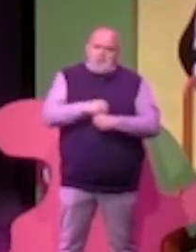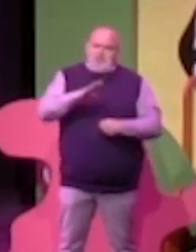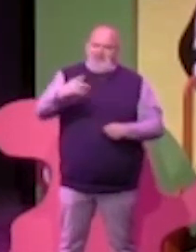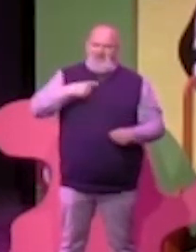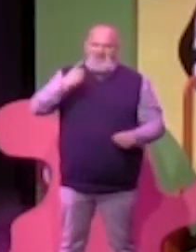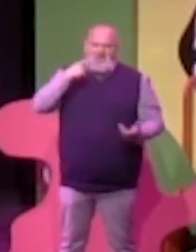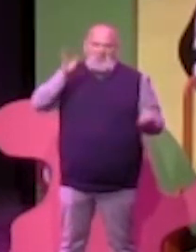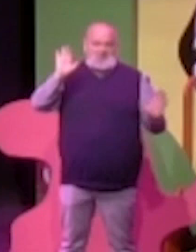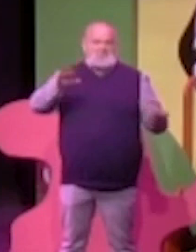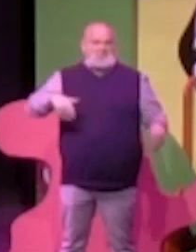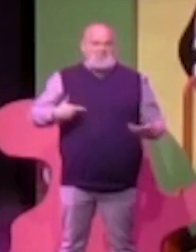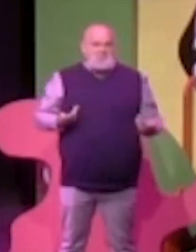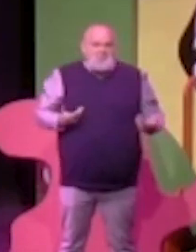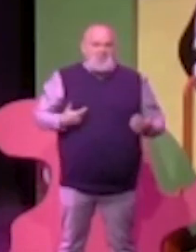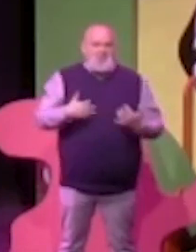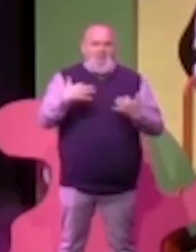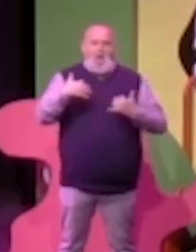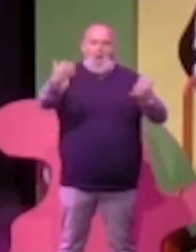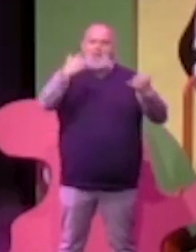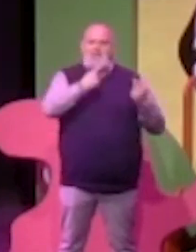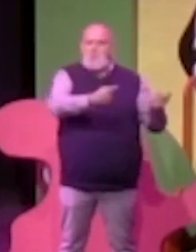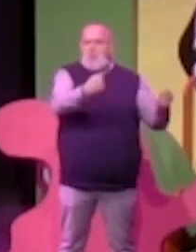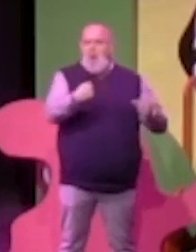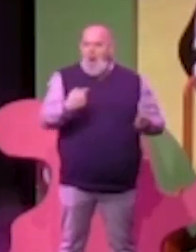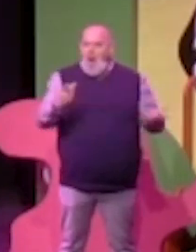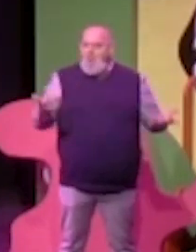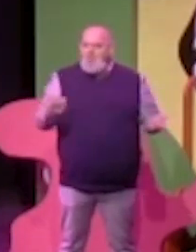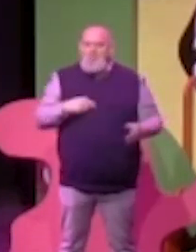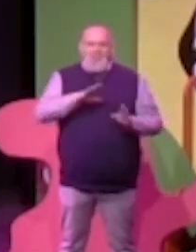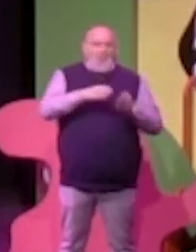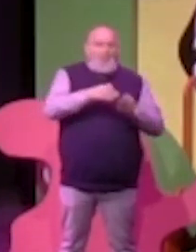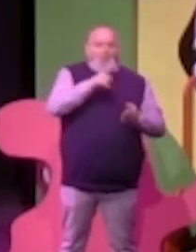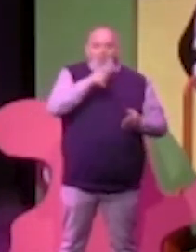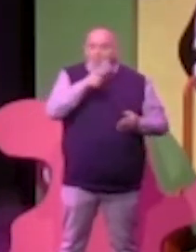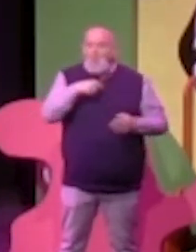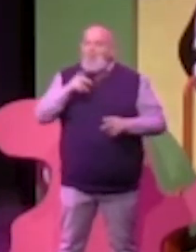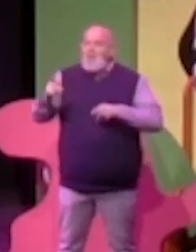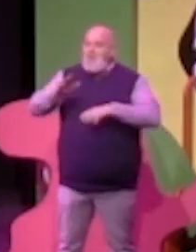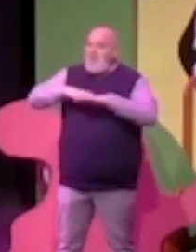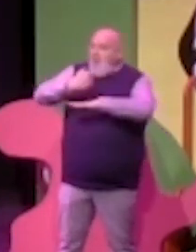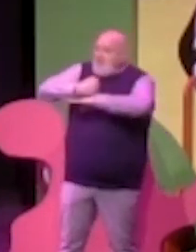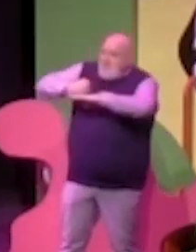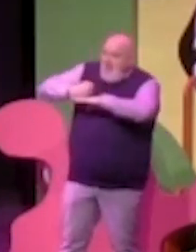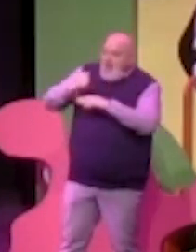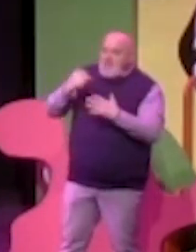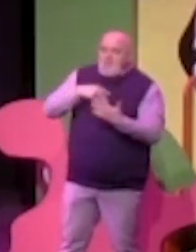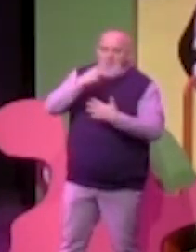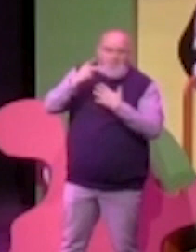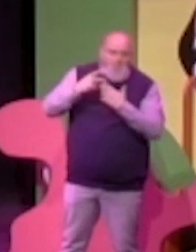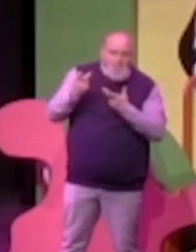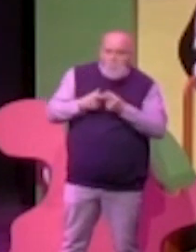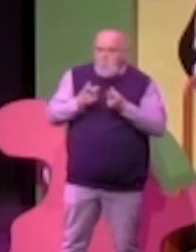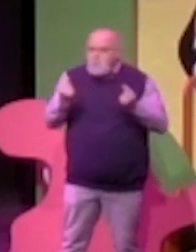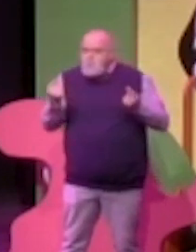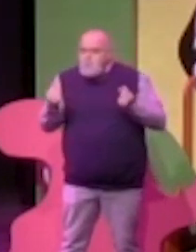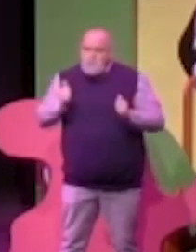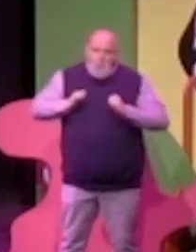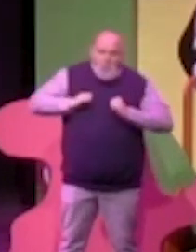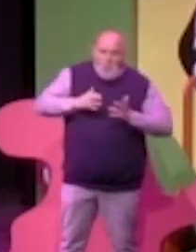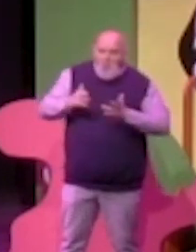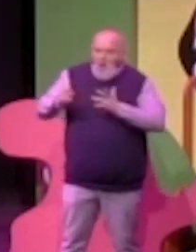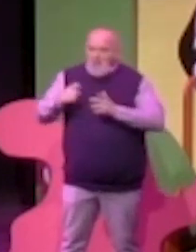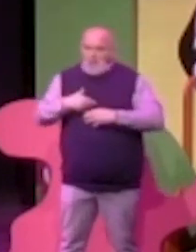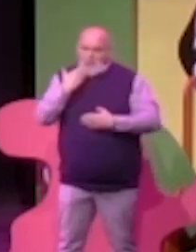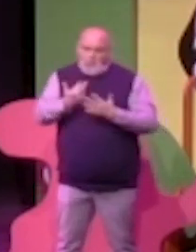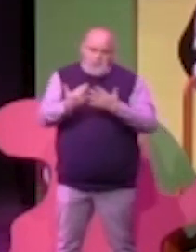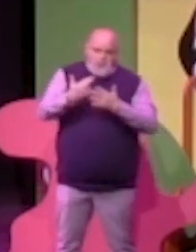for granted that the audience would come and we'd focus on who are the artists on stage, what was the program about, did we get good reviews, did